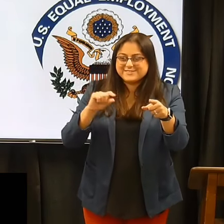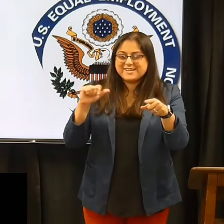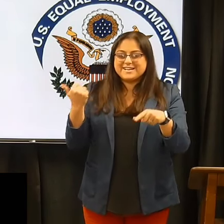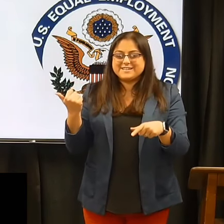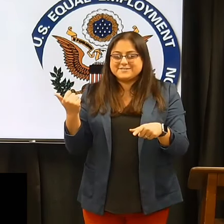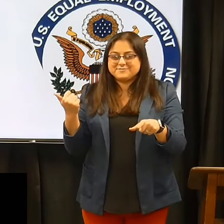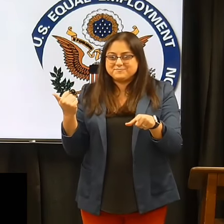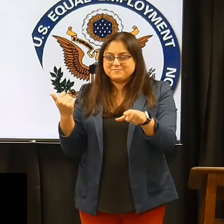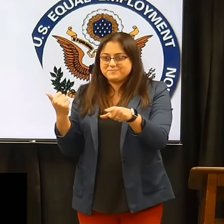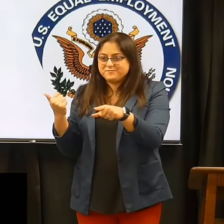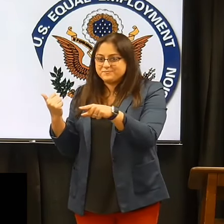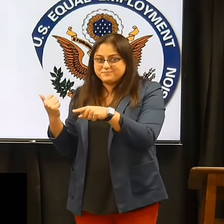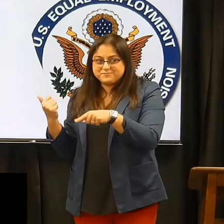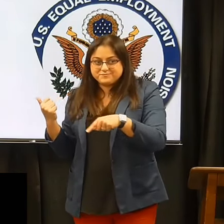Age?